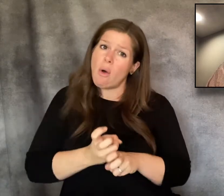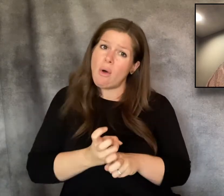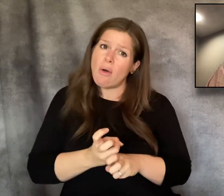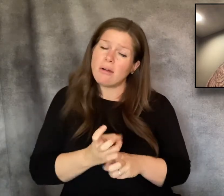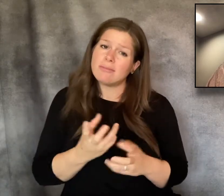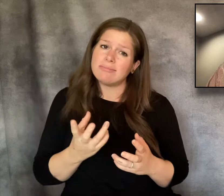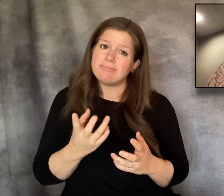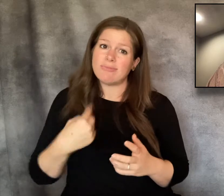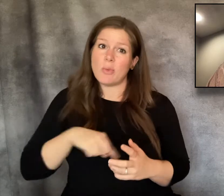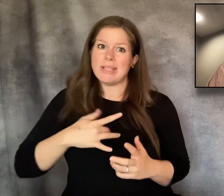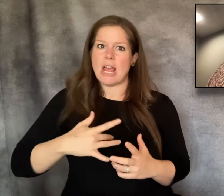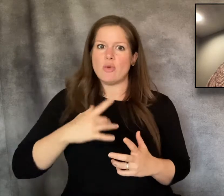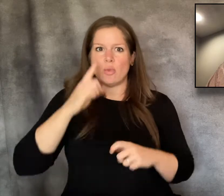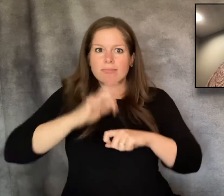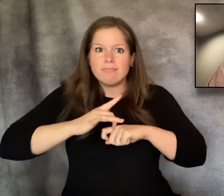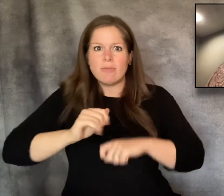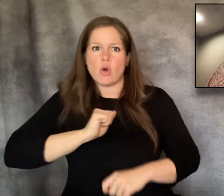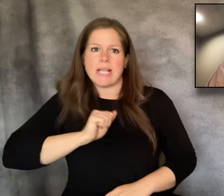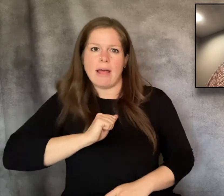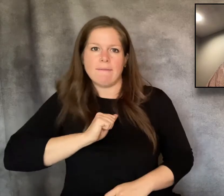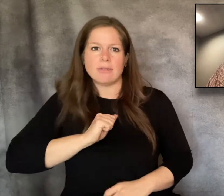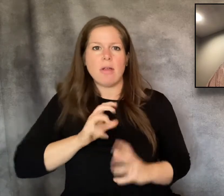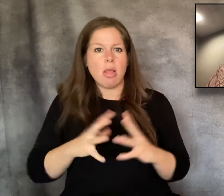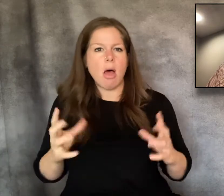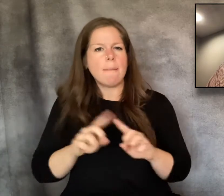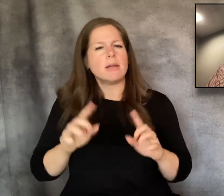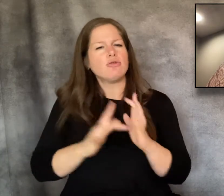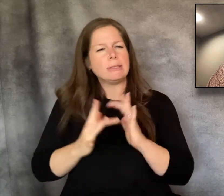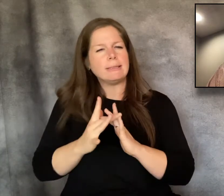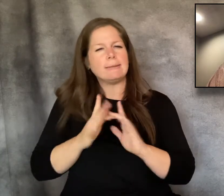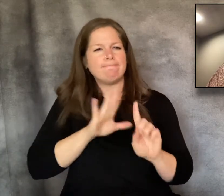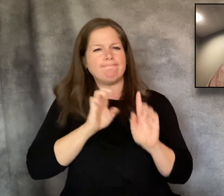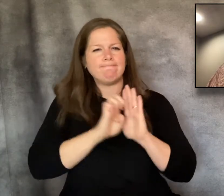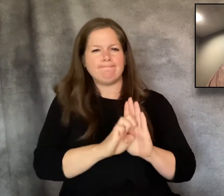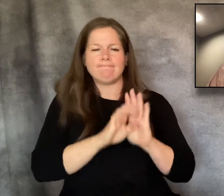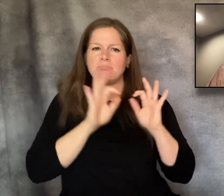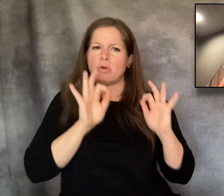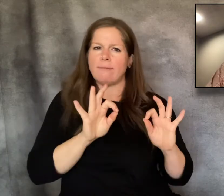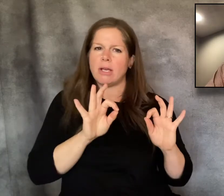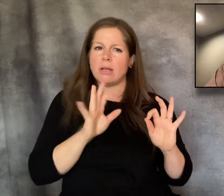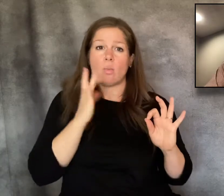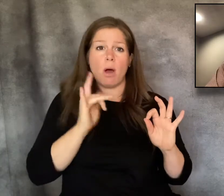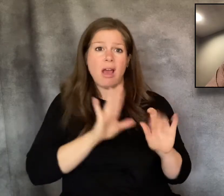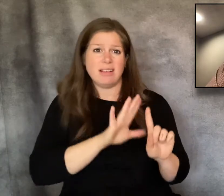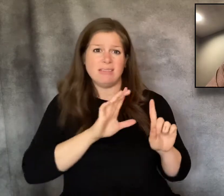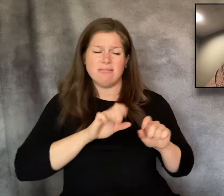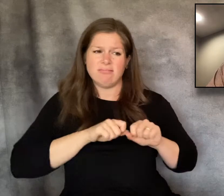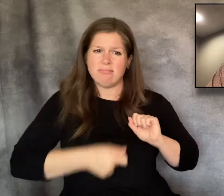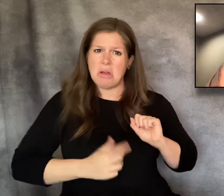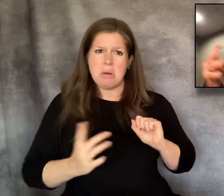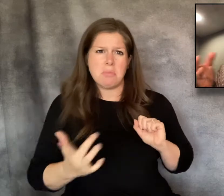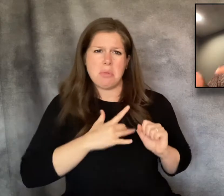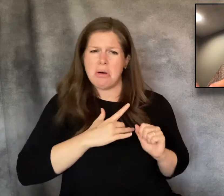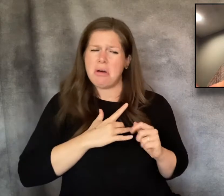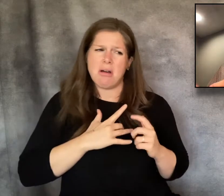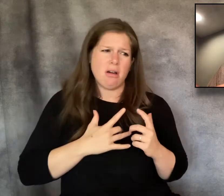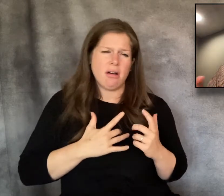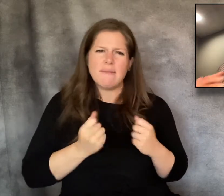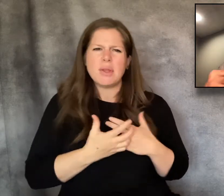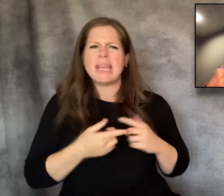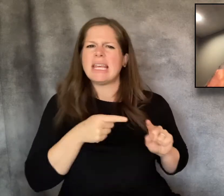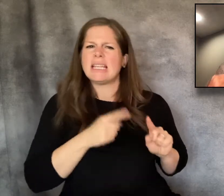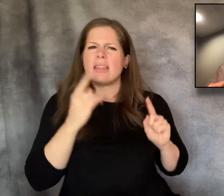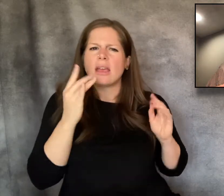other, like ourselves way too much. But Jesus, in the midst of all this past grief, the grief to